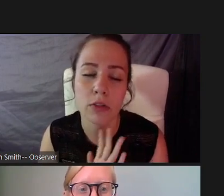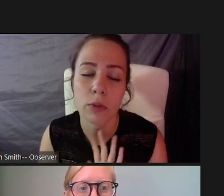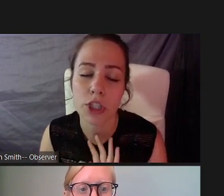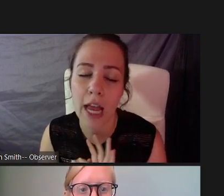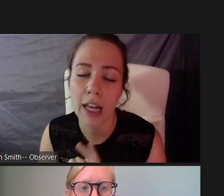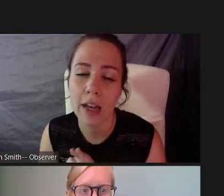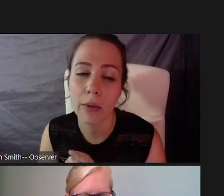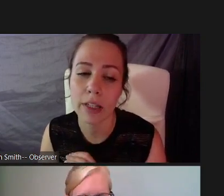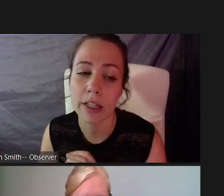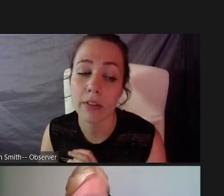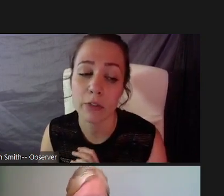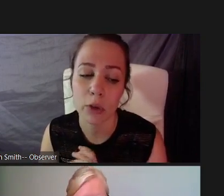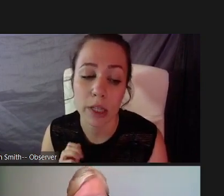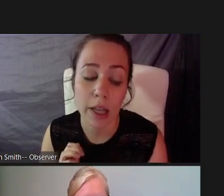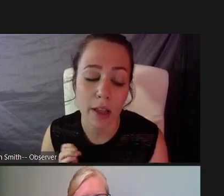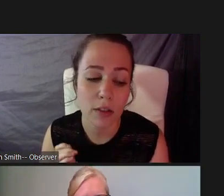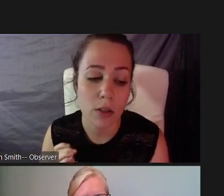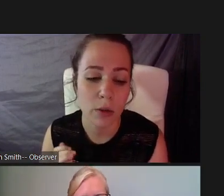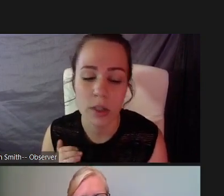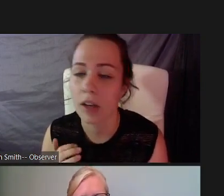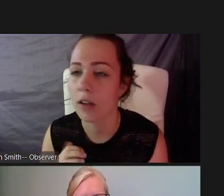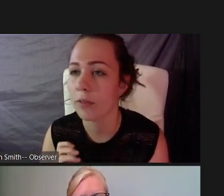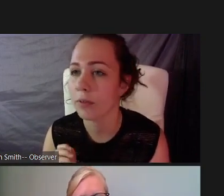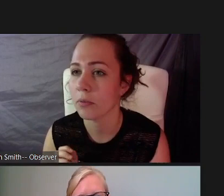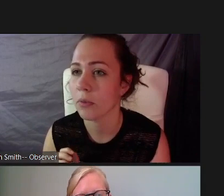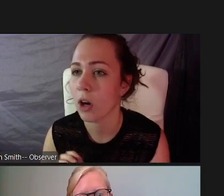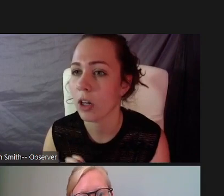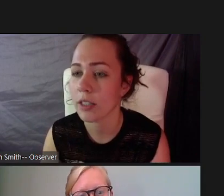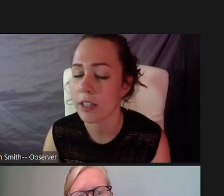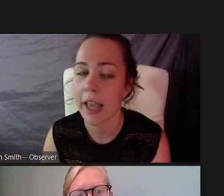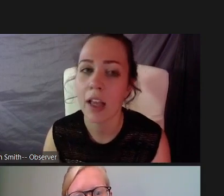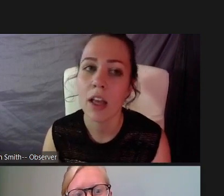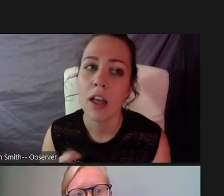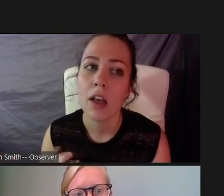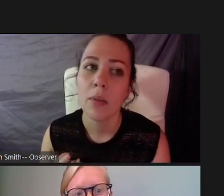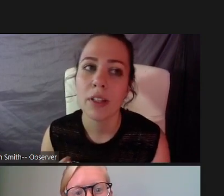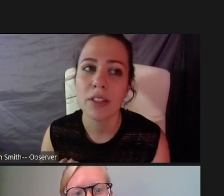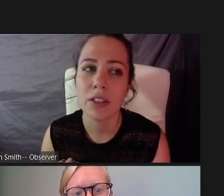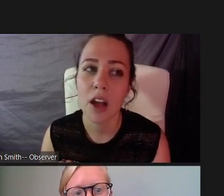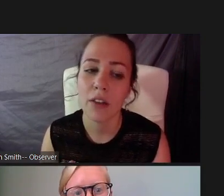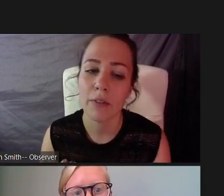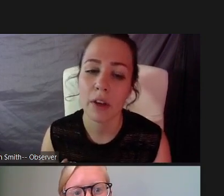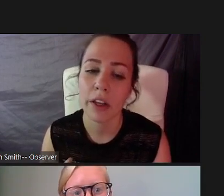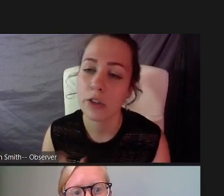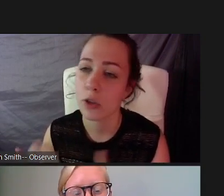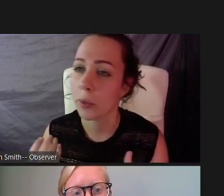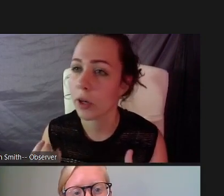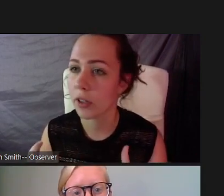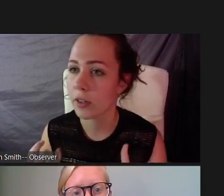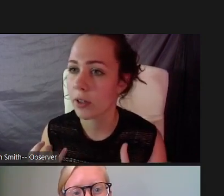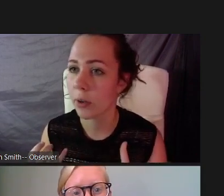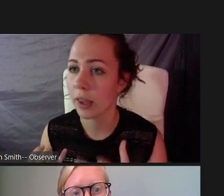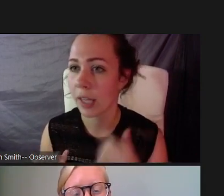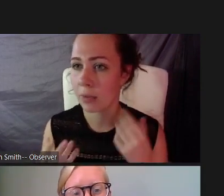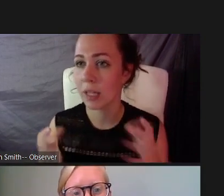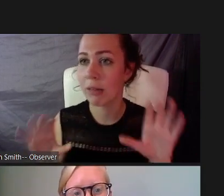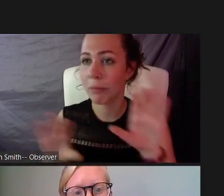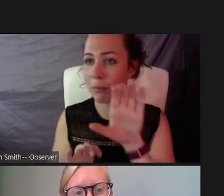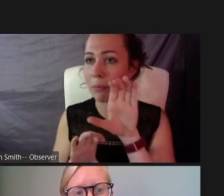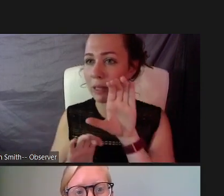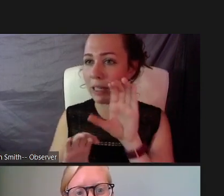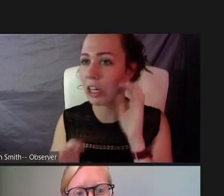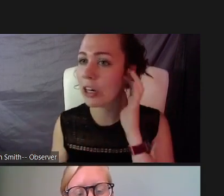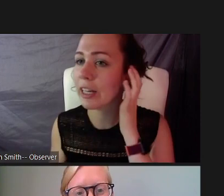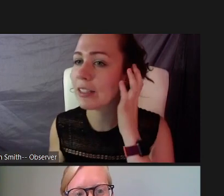first were chatting, I really didn't view it yet, so it was kind of hard to say. Plus, there's not a consumer, so with us